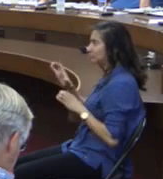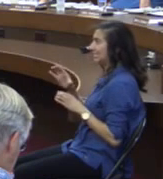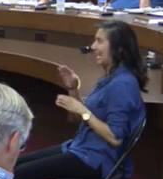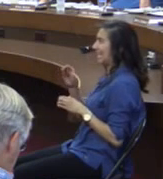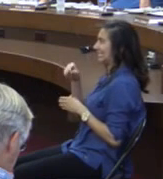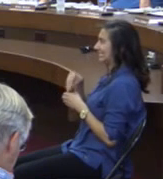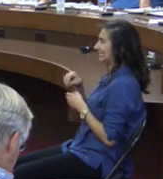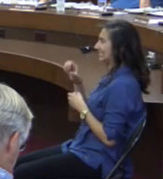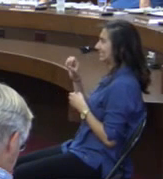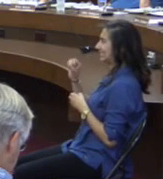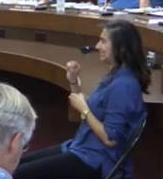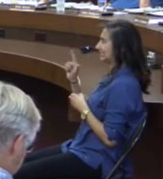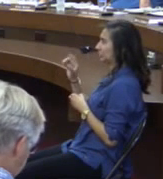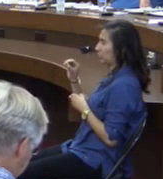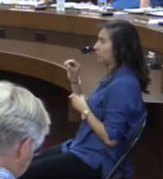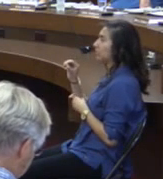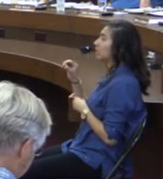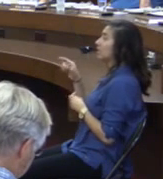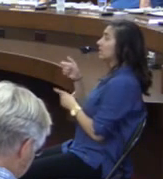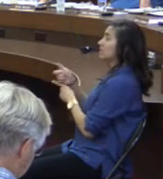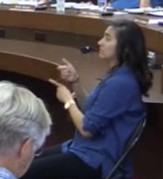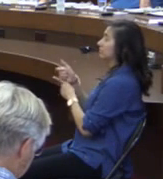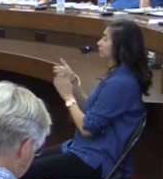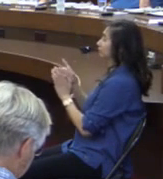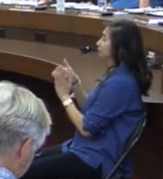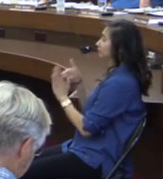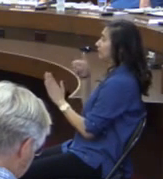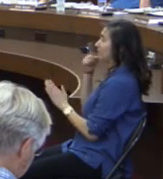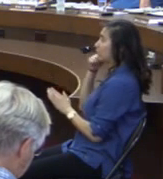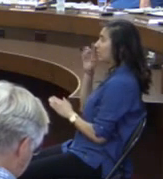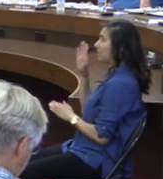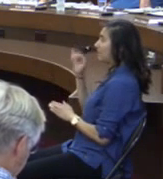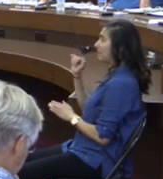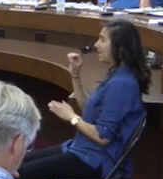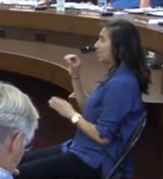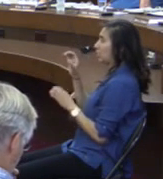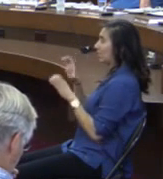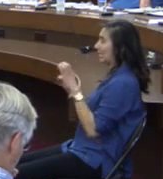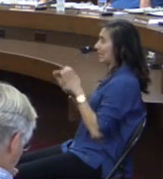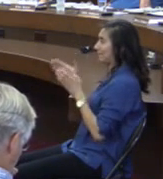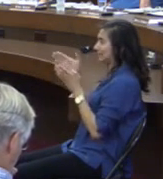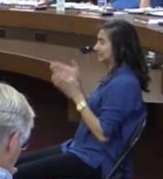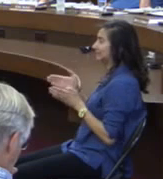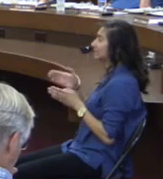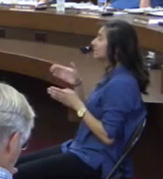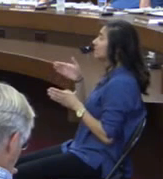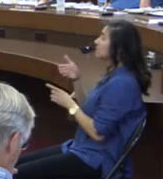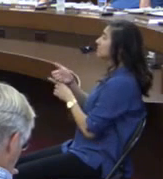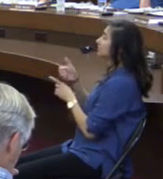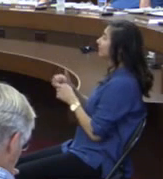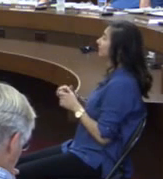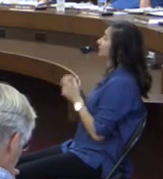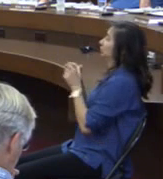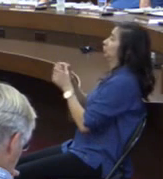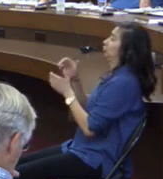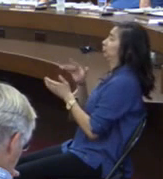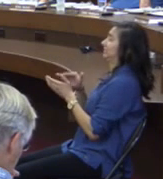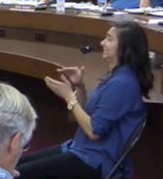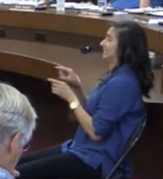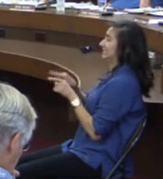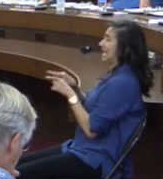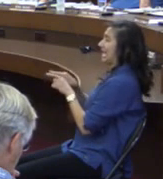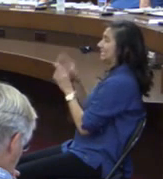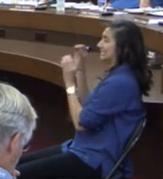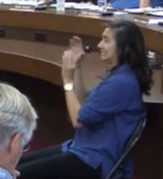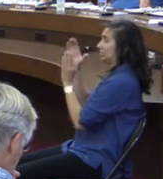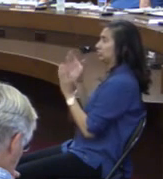Obispo, where he's distinguished himself as a biochemist. He continued on his studies as a teacher, which is something he always